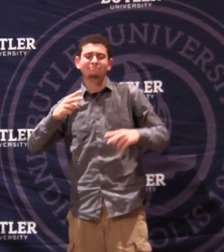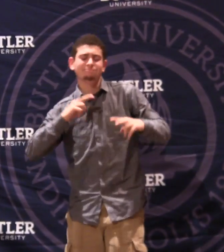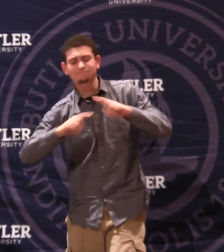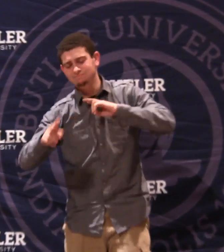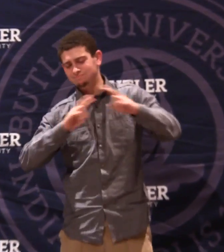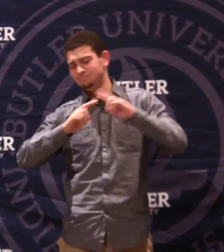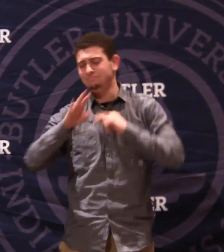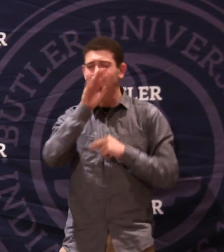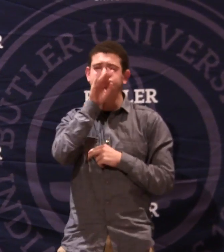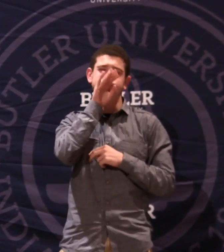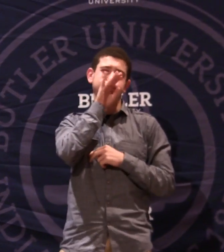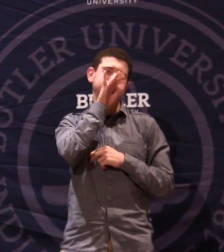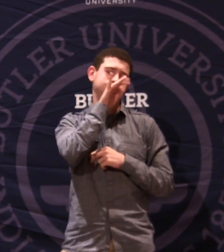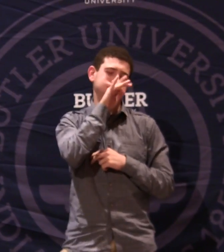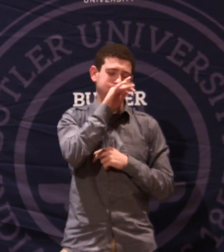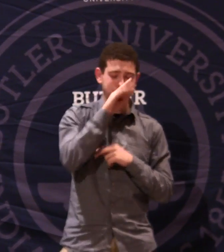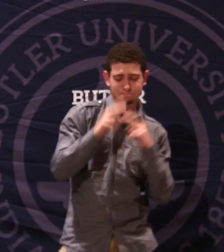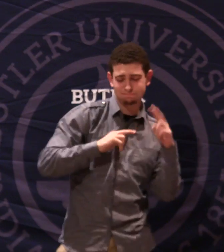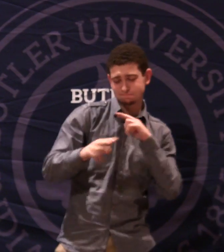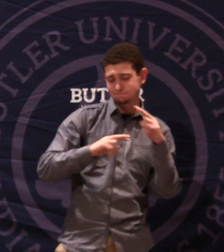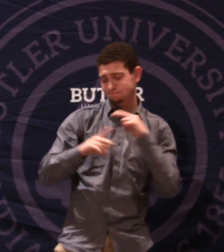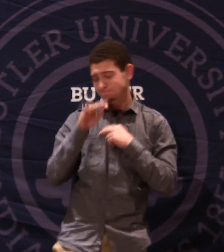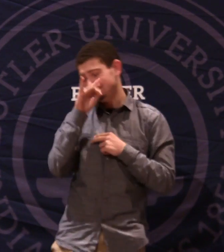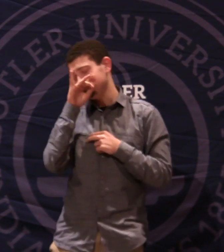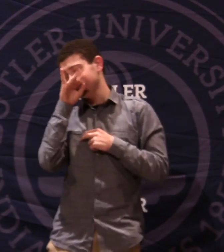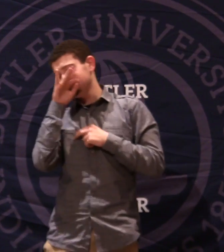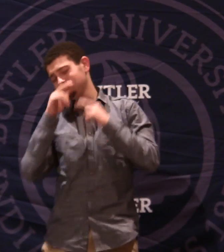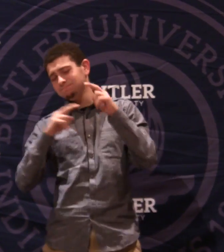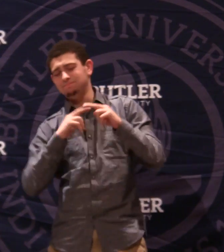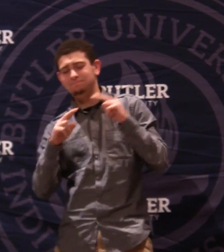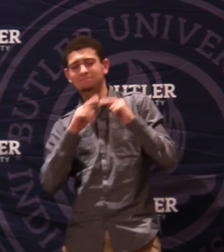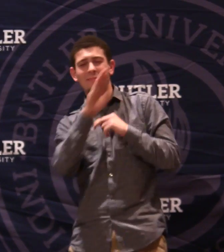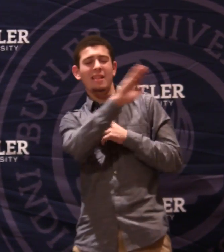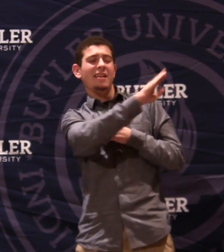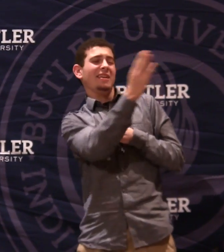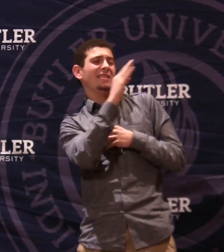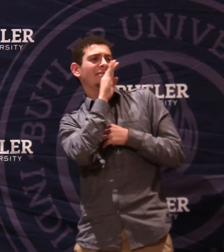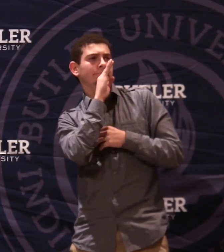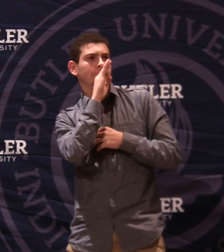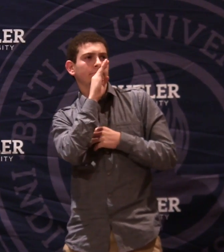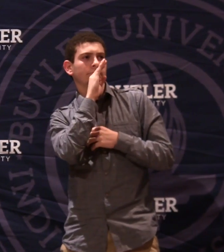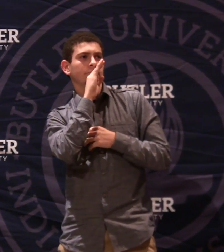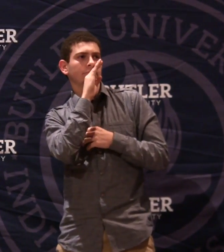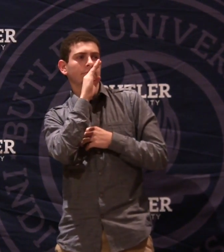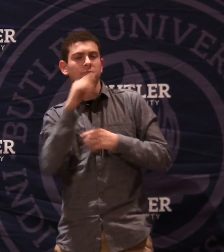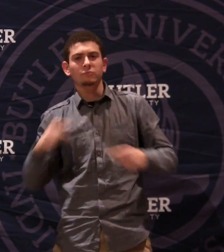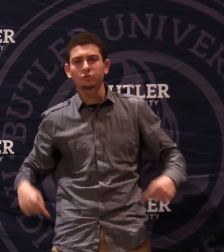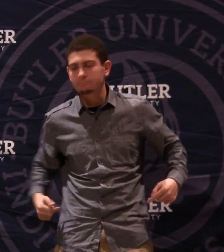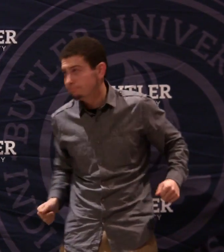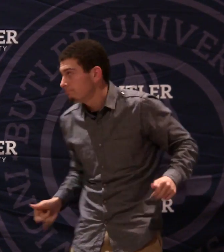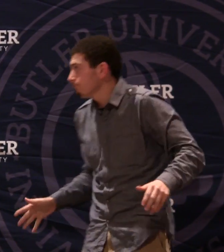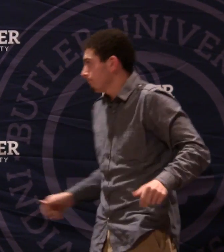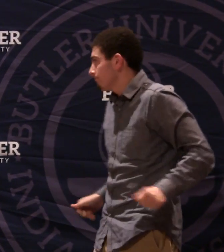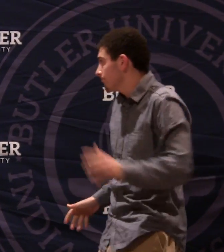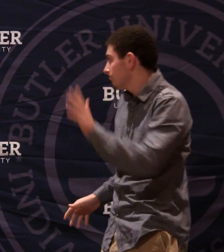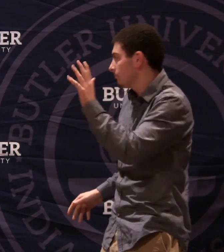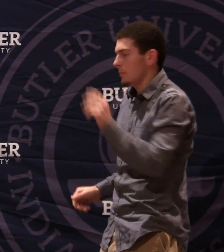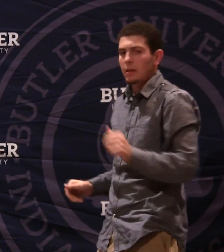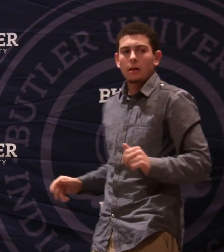day, there's a barber cutting hair, talking to his clients as he's left to buzz their hair. Suddenly he sees a